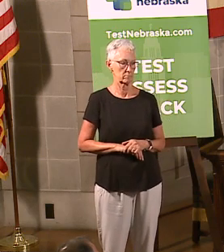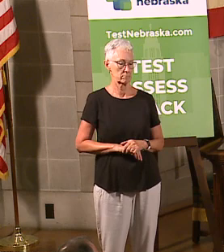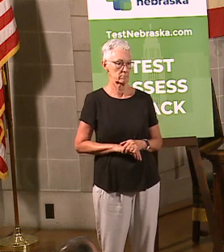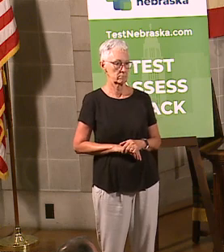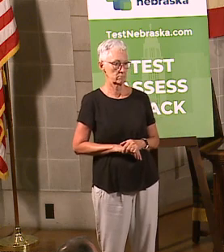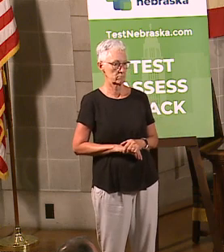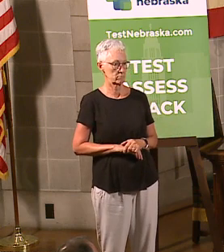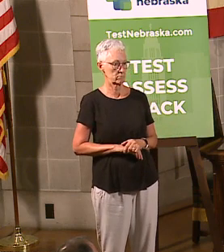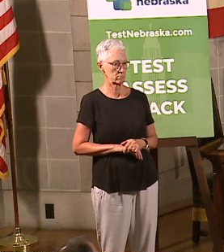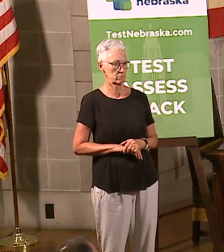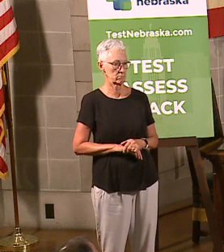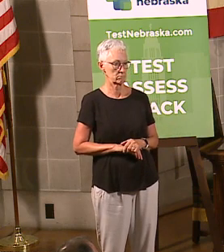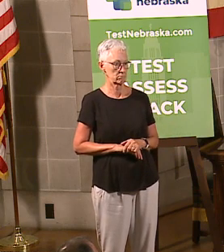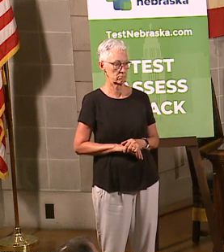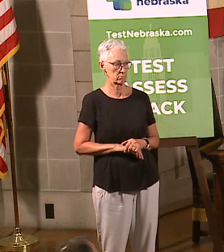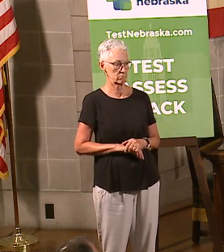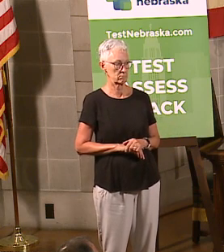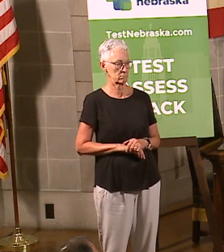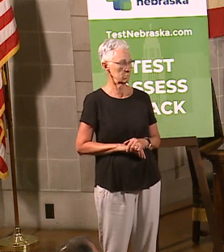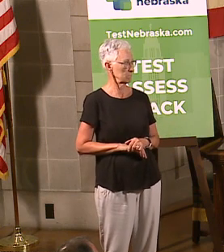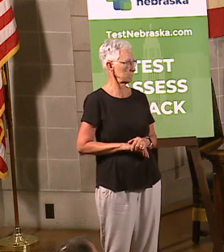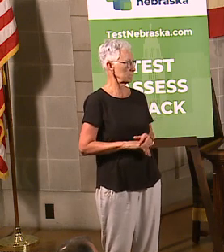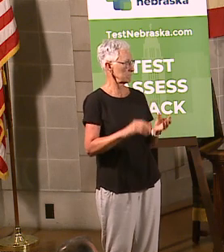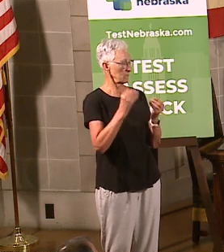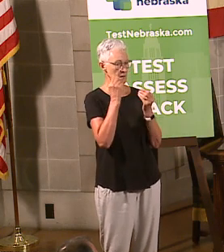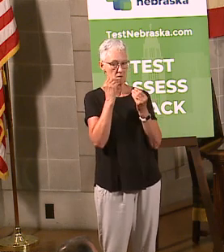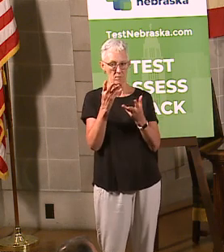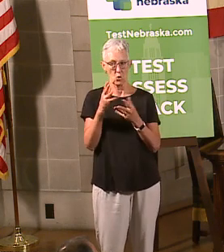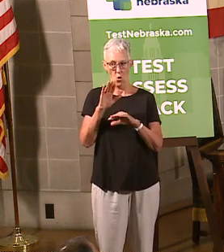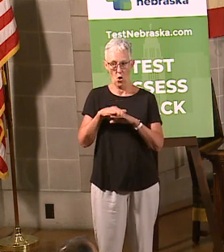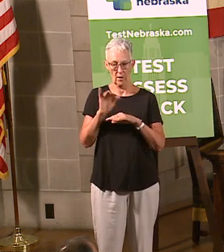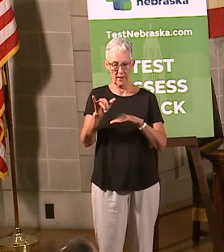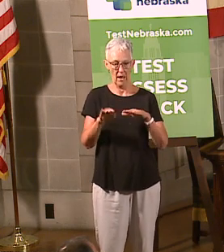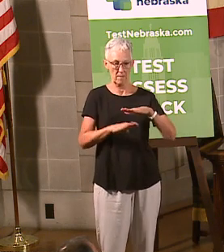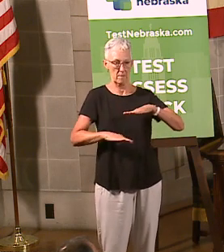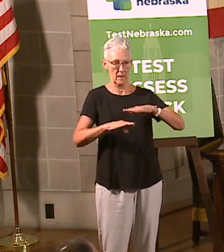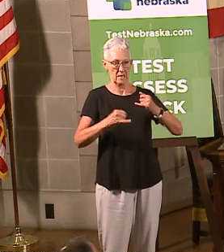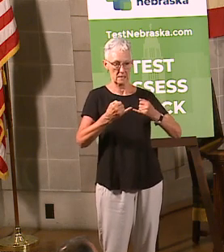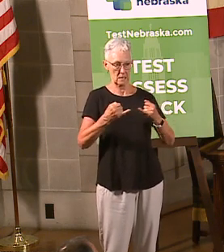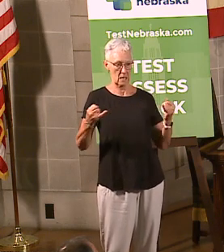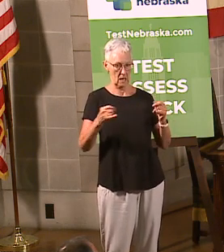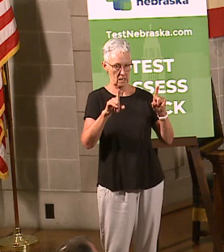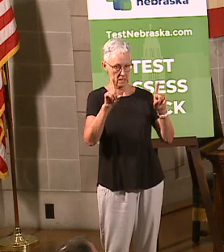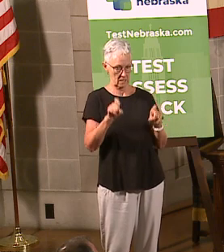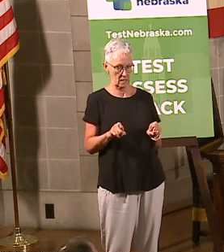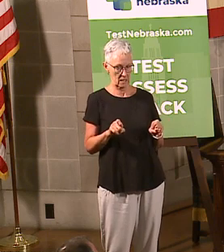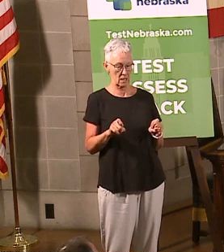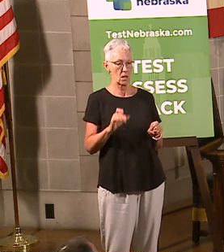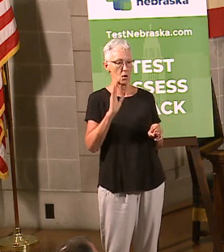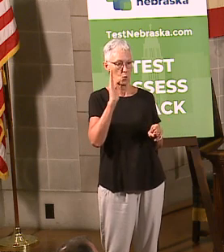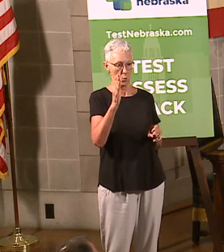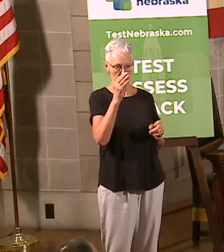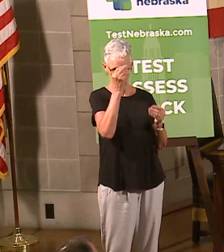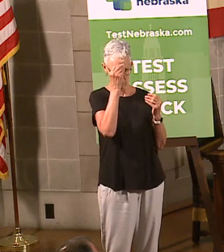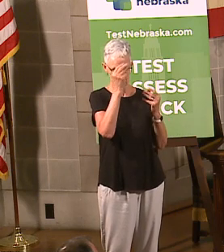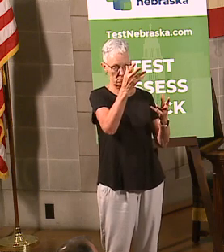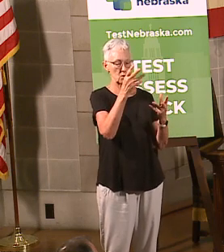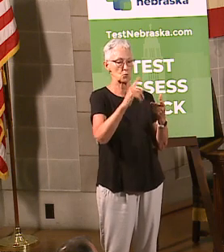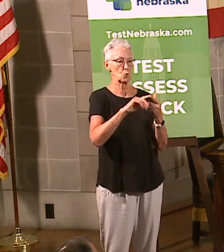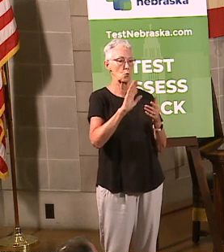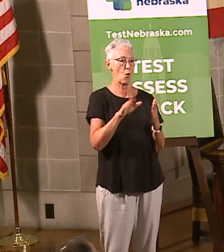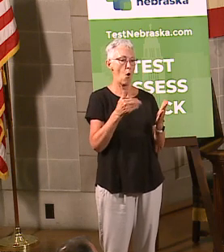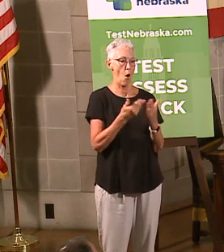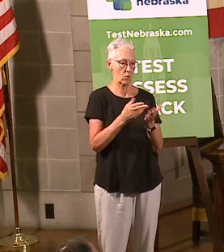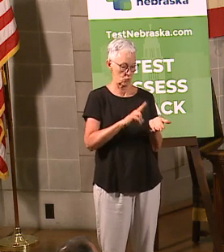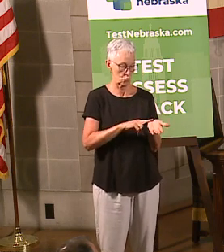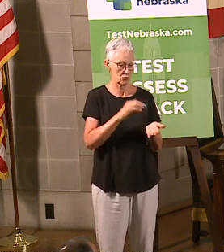And then information on the baseline testing through Test Nebraska is being communicated to all long-term care facilities in